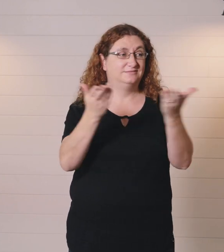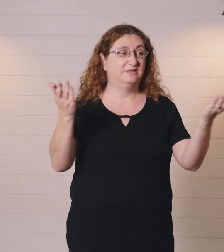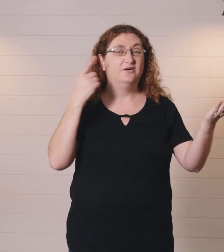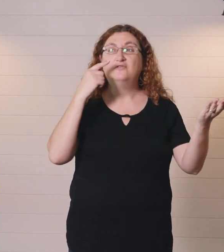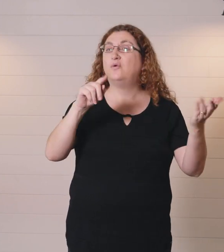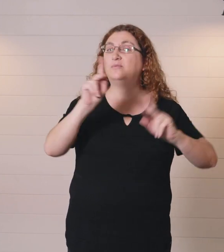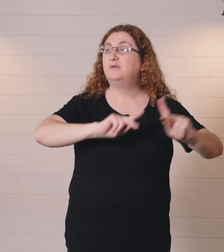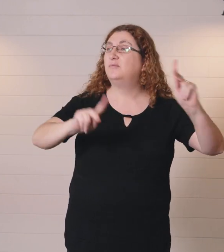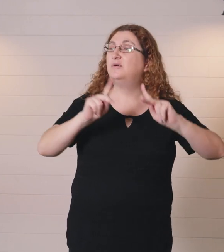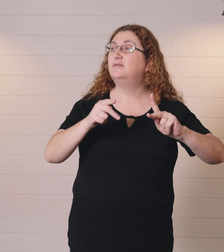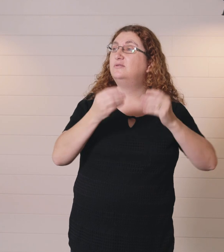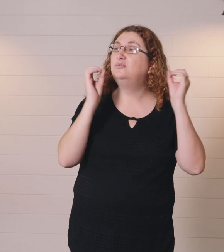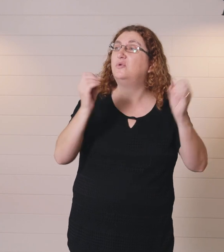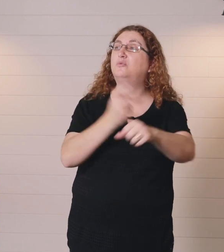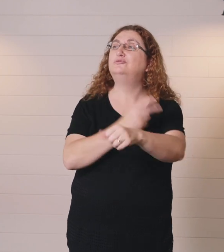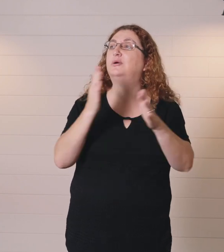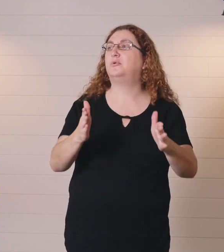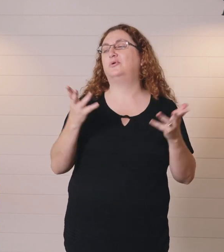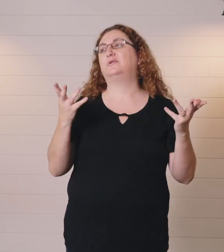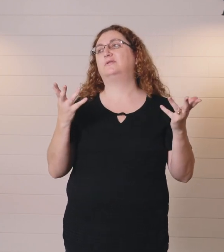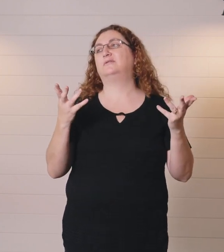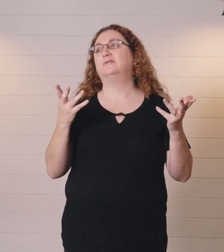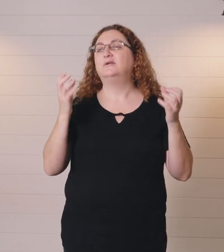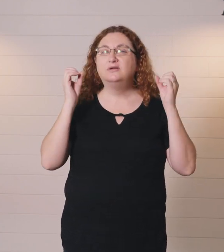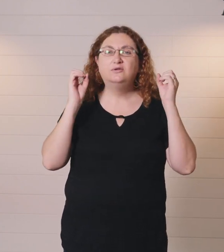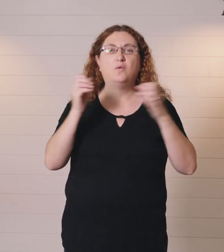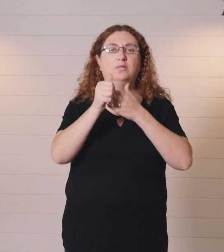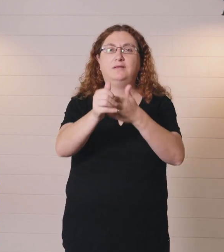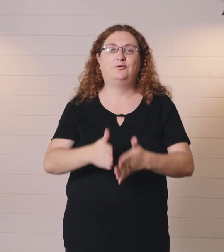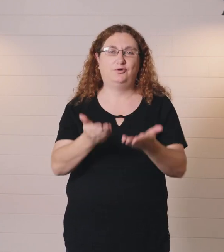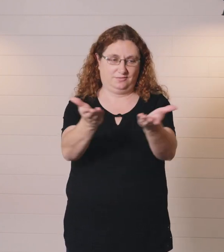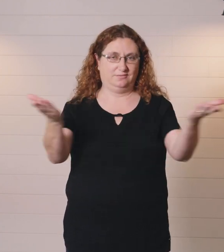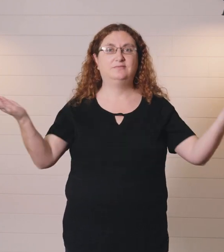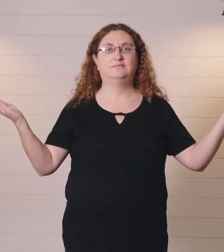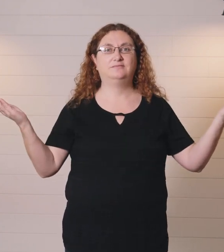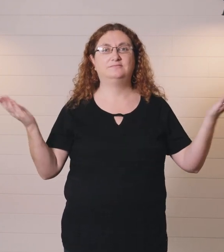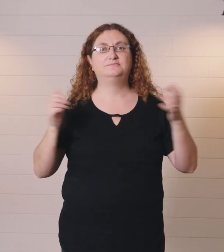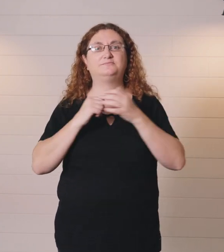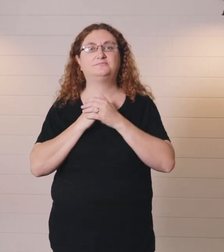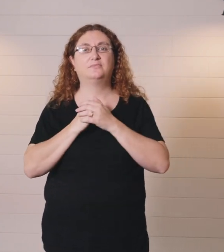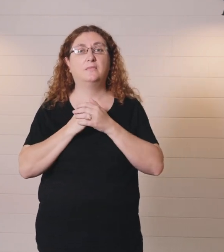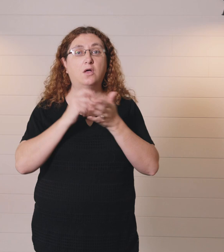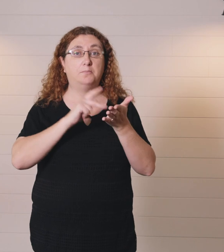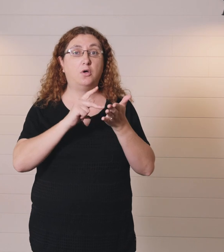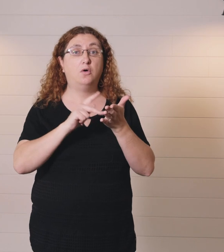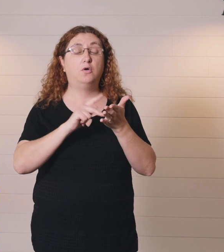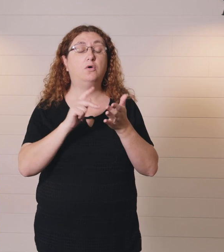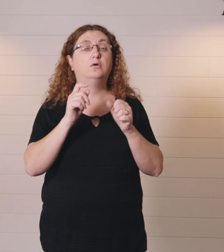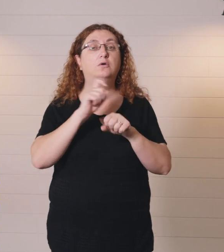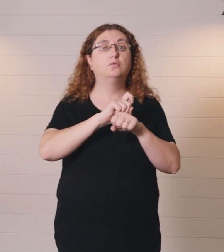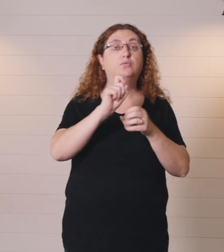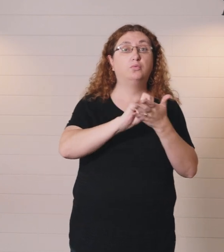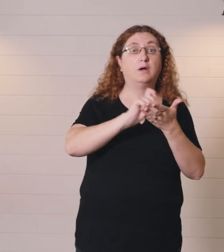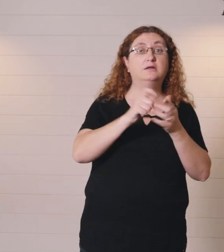shepherd. There's a powerful illustration in Paul's writing to the Roman church in Romans 9. He